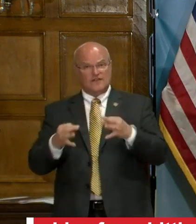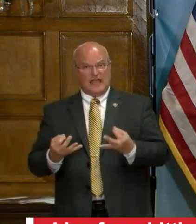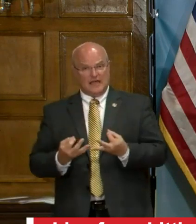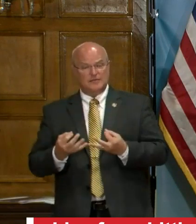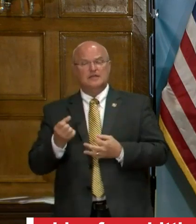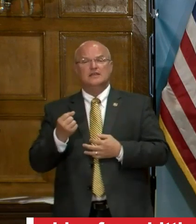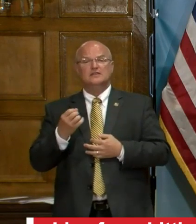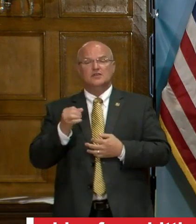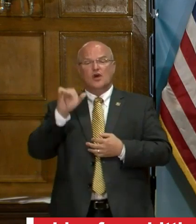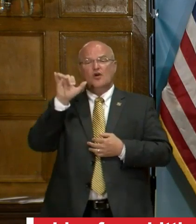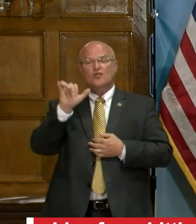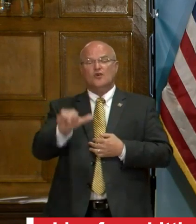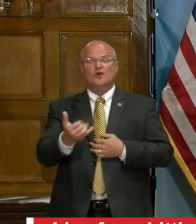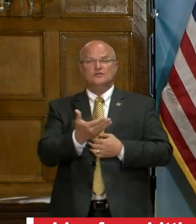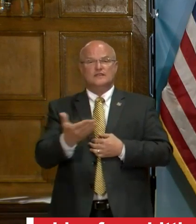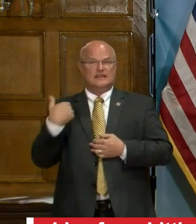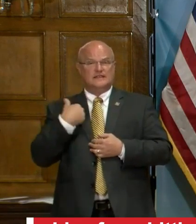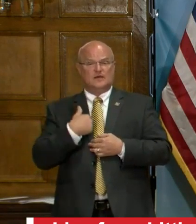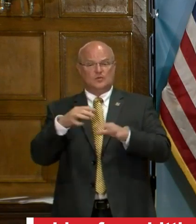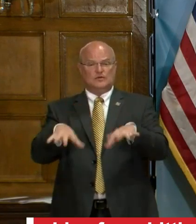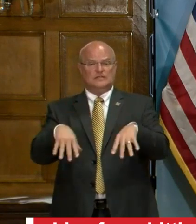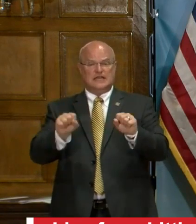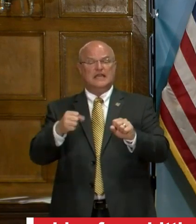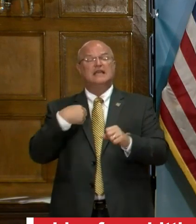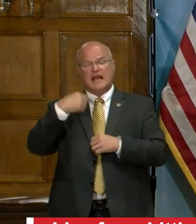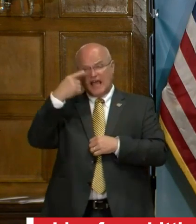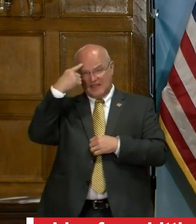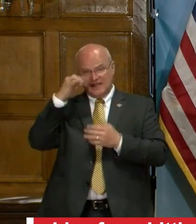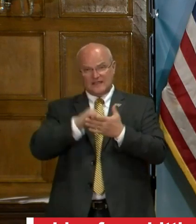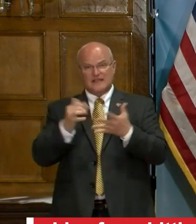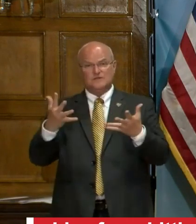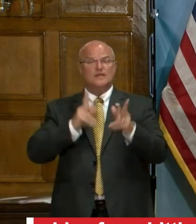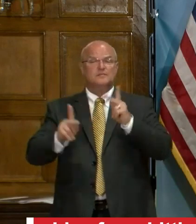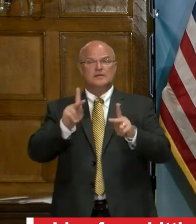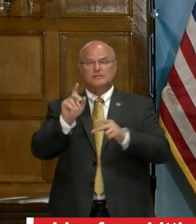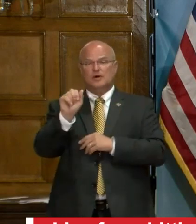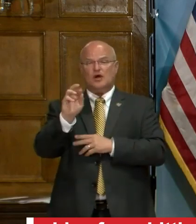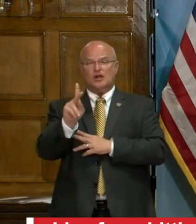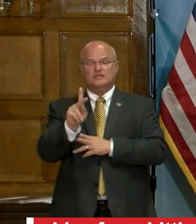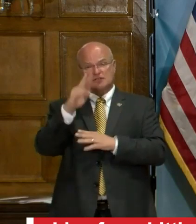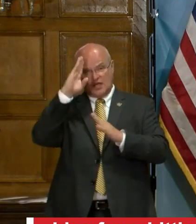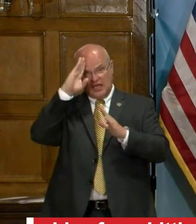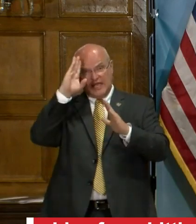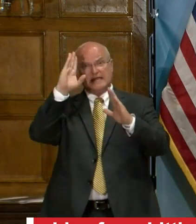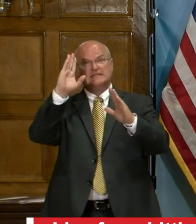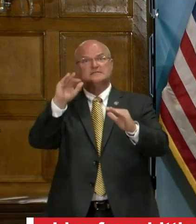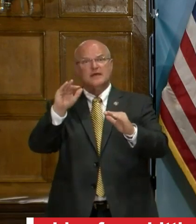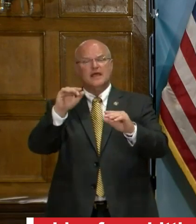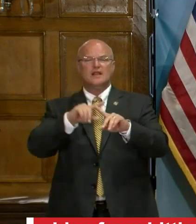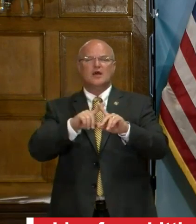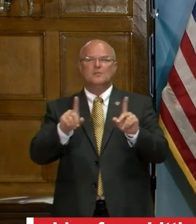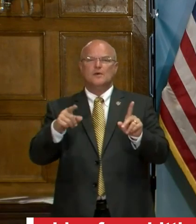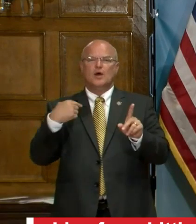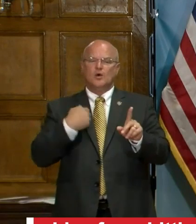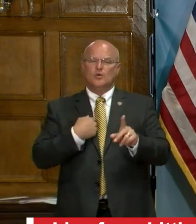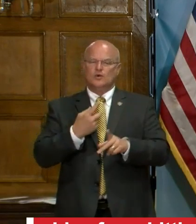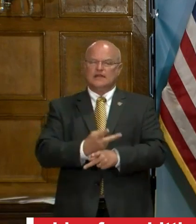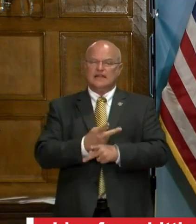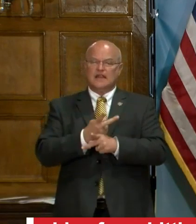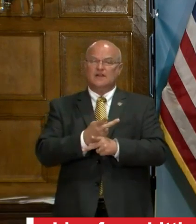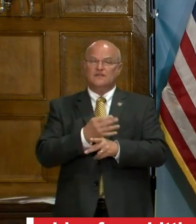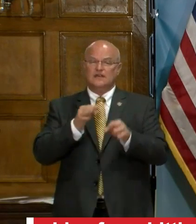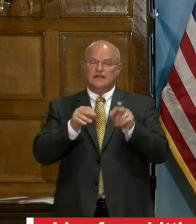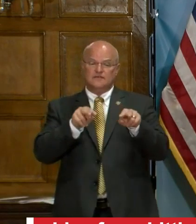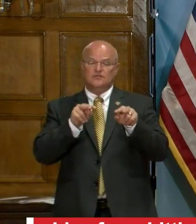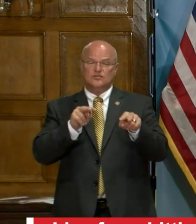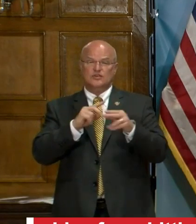And so those are the steps that we're taking, and I think that's what the people of Arkansas expect. But we're very careful. If you